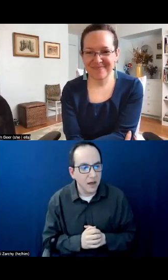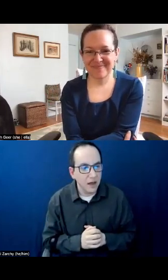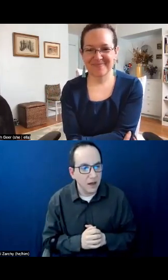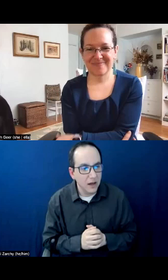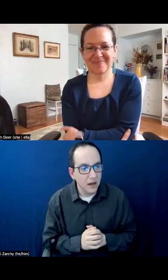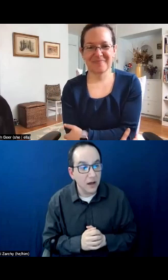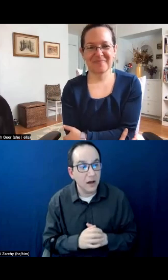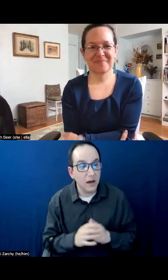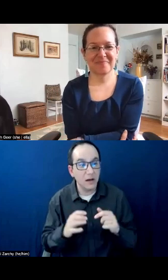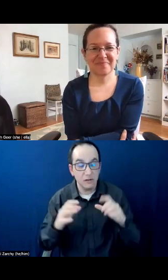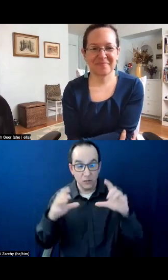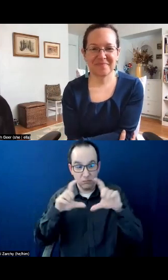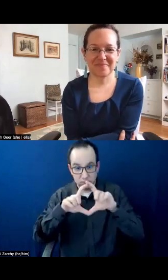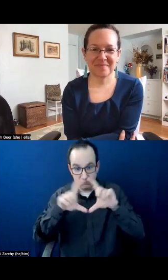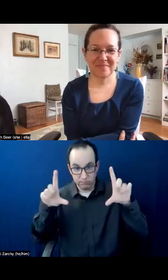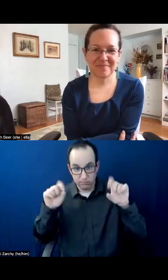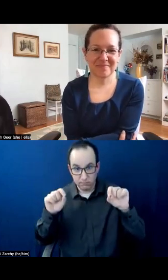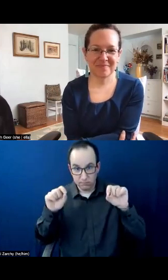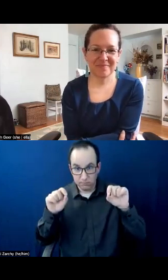Laura.